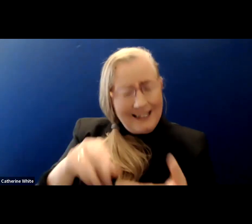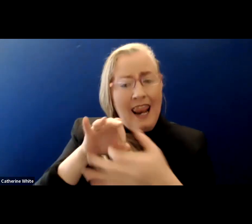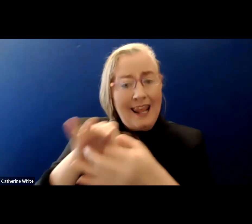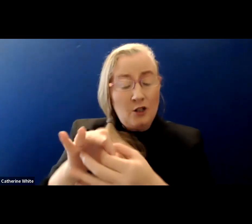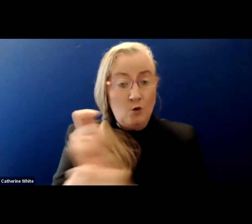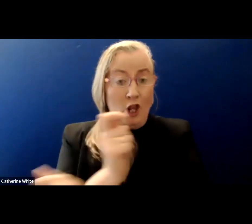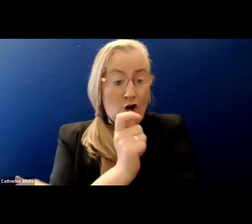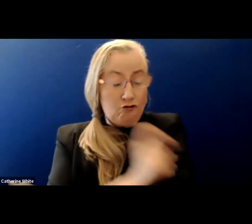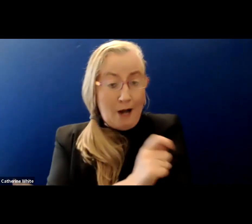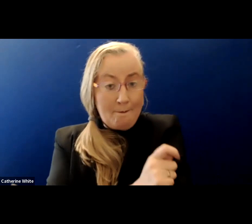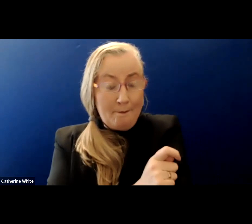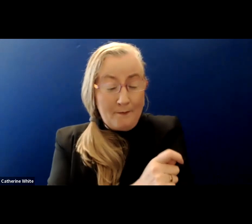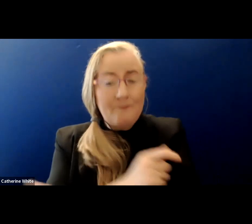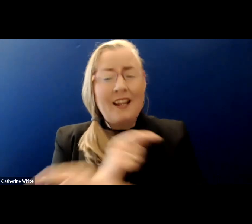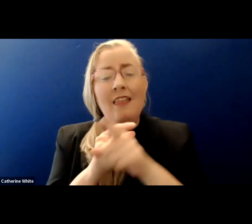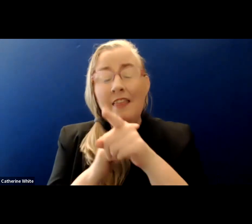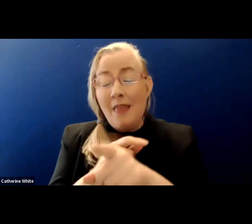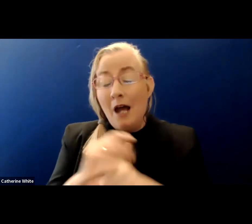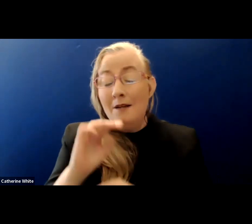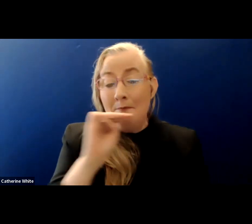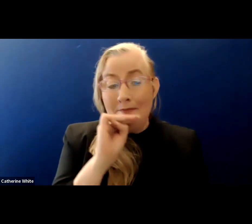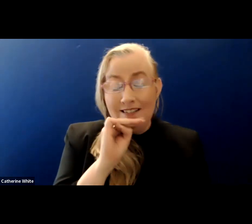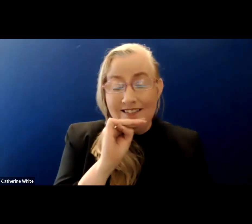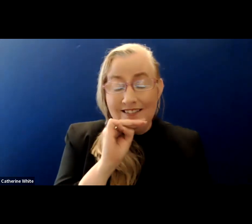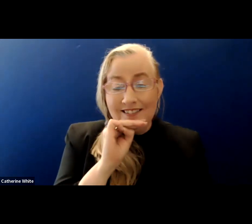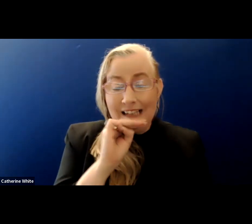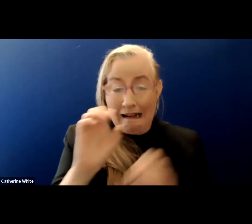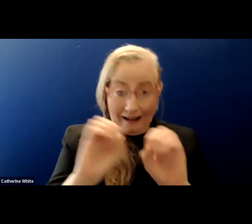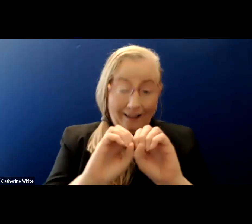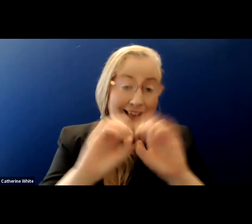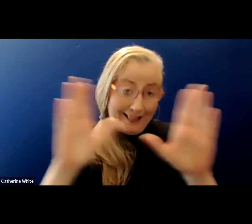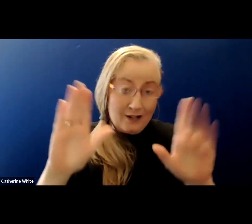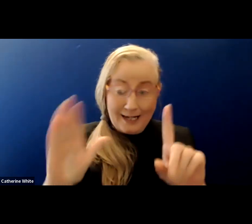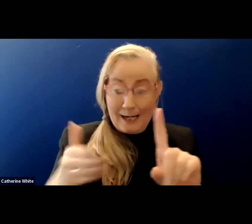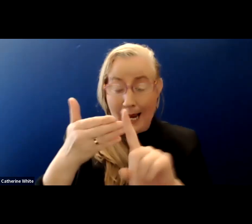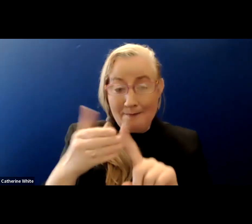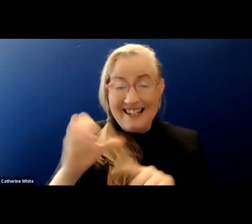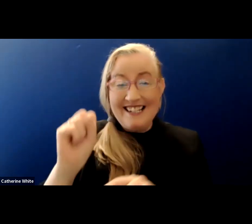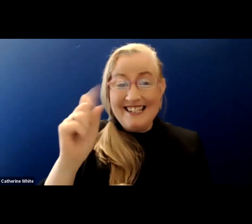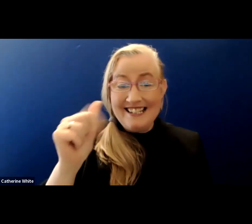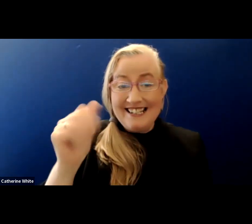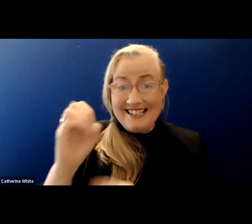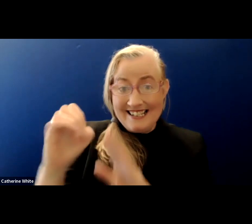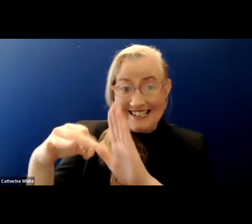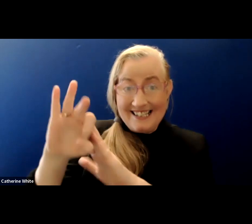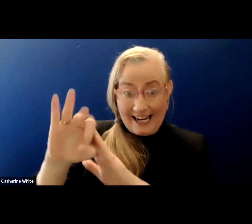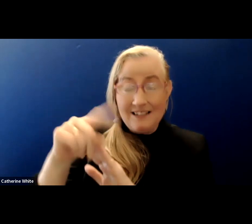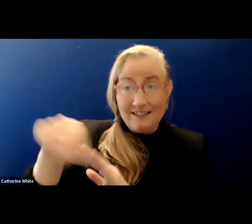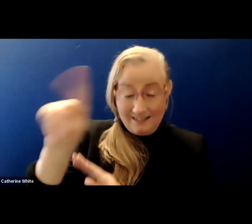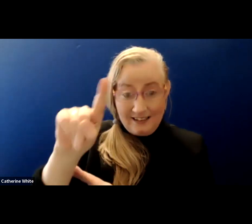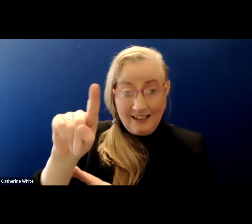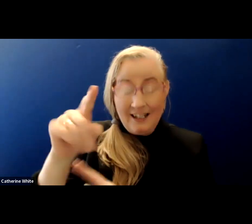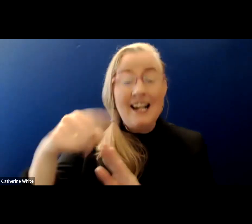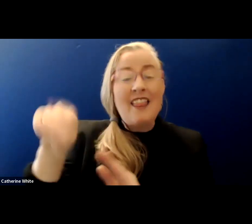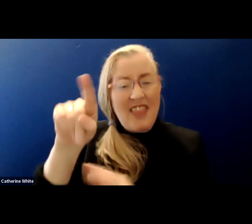crime. And this could indicate really the intention of states, or the idea of states, that states